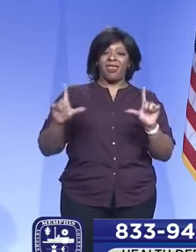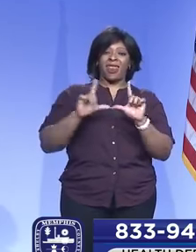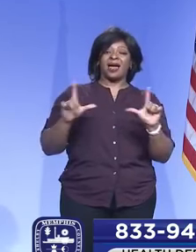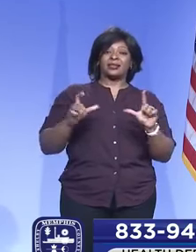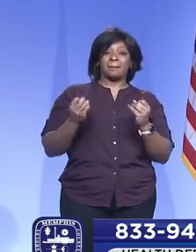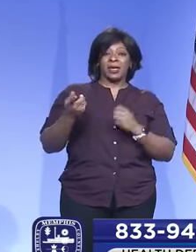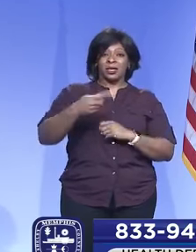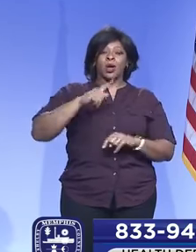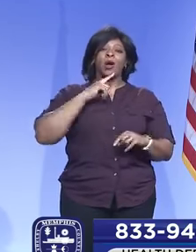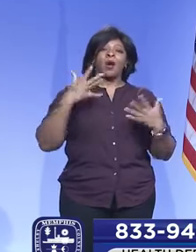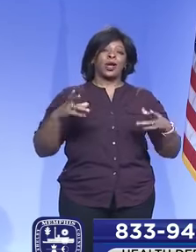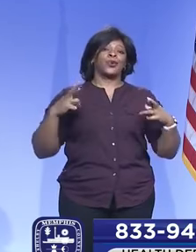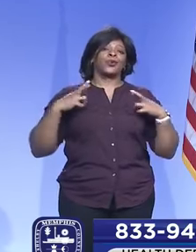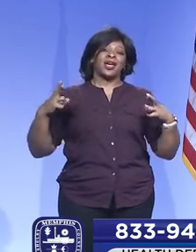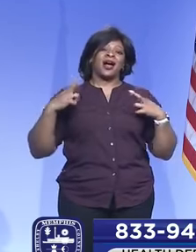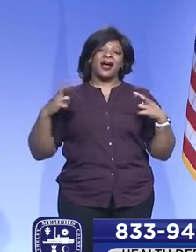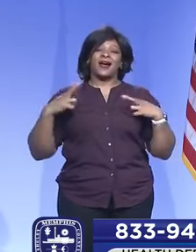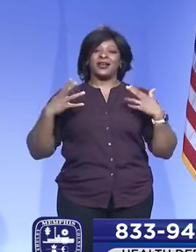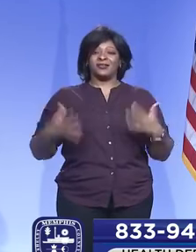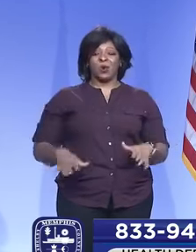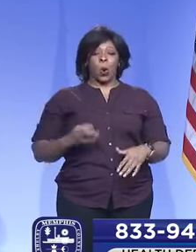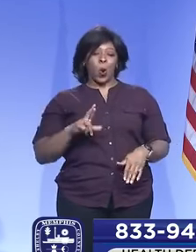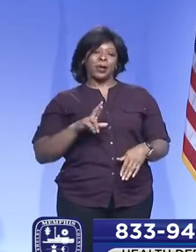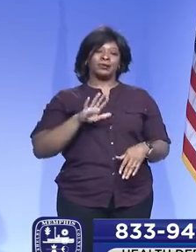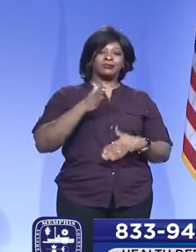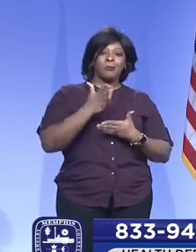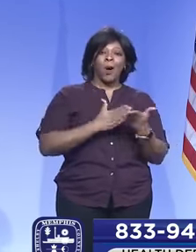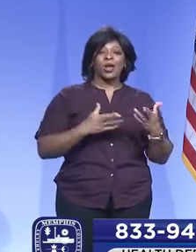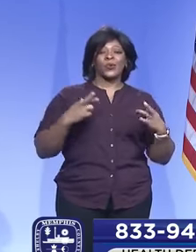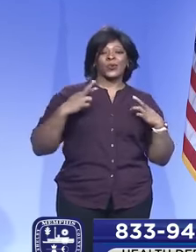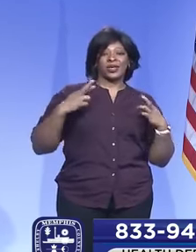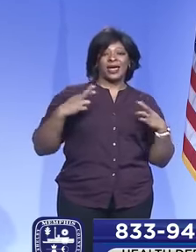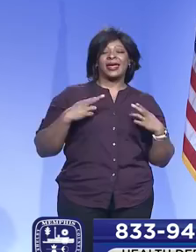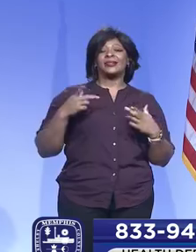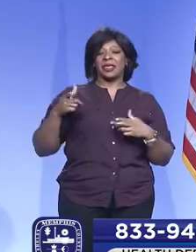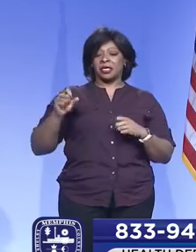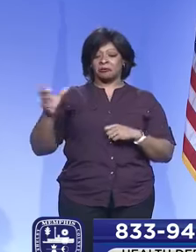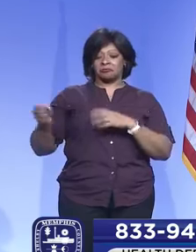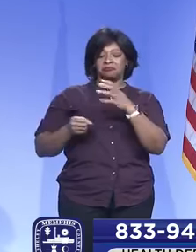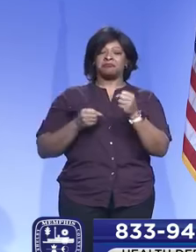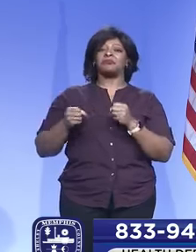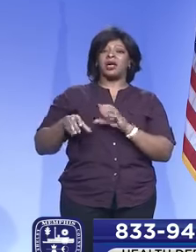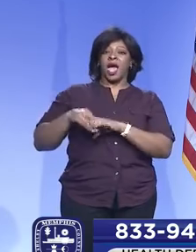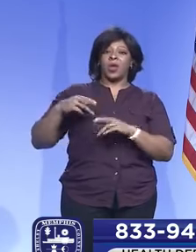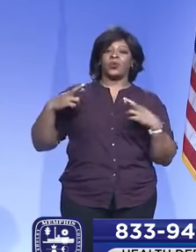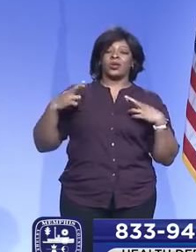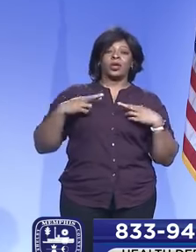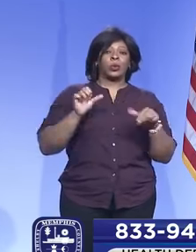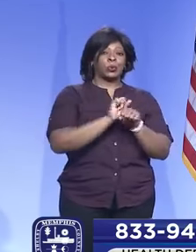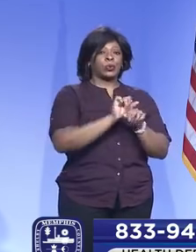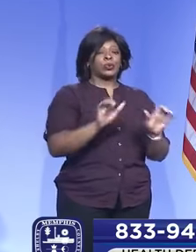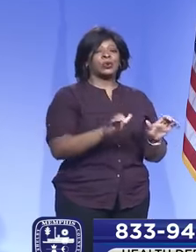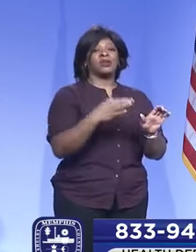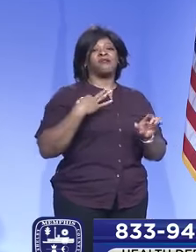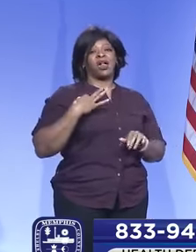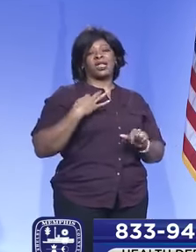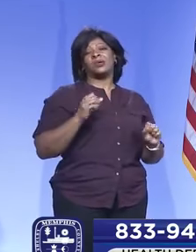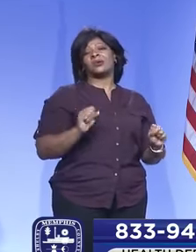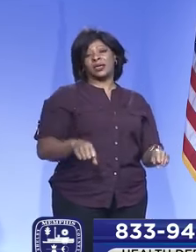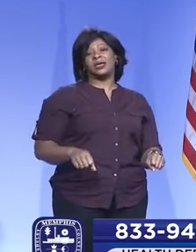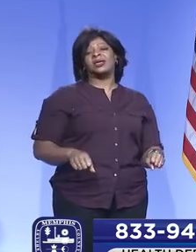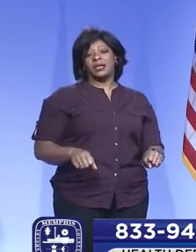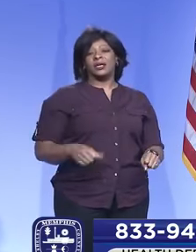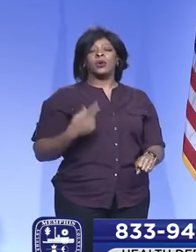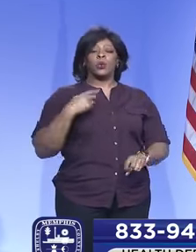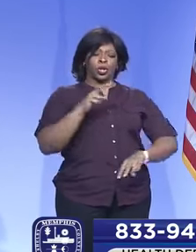of them are retired or semi-retired that will continue to do some work on a volunteer basis. So we're